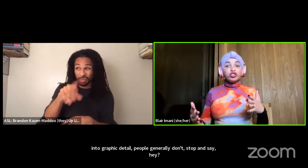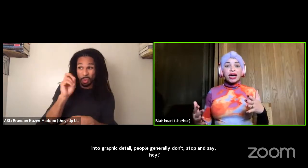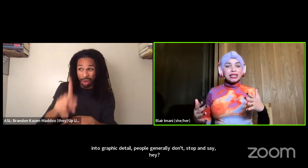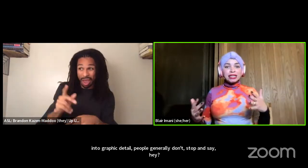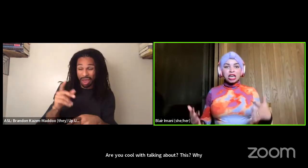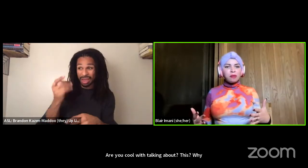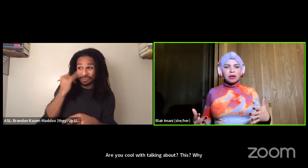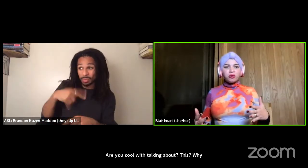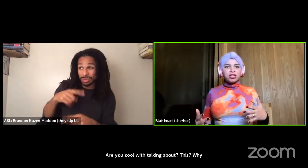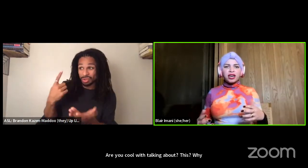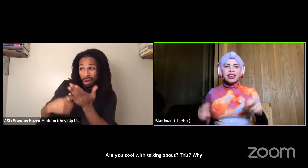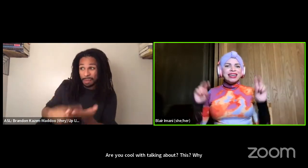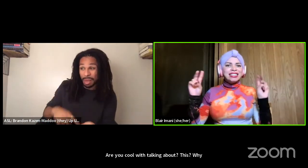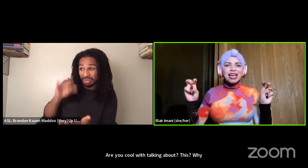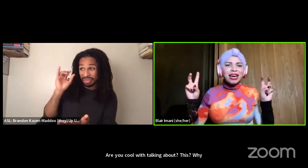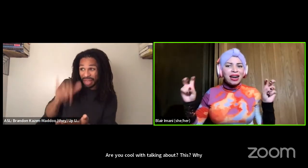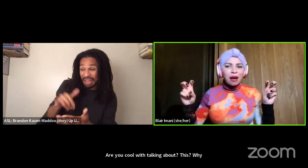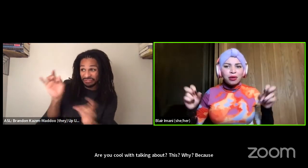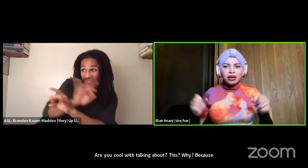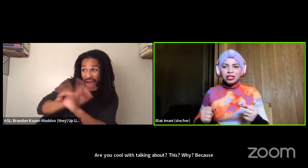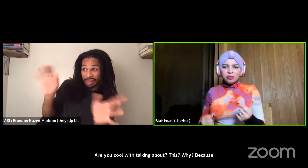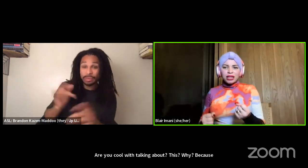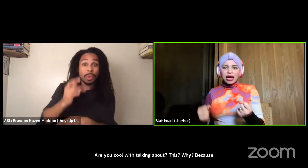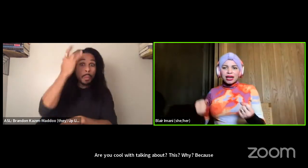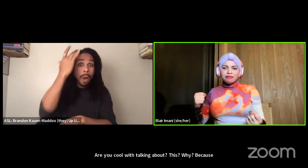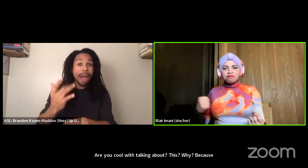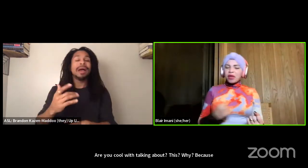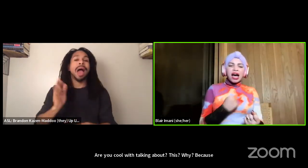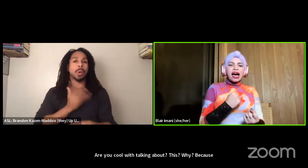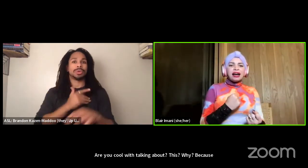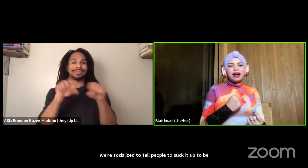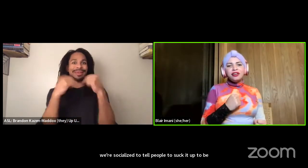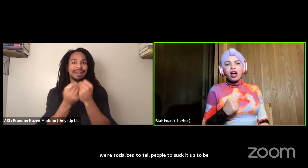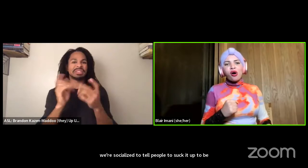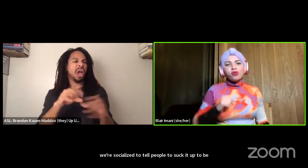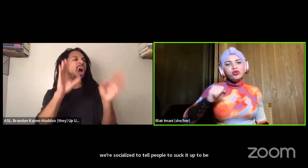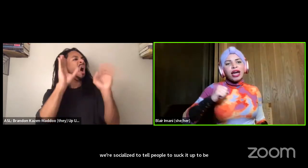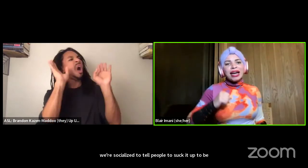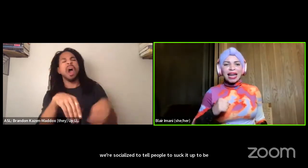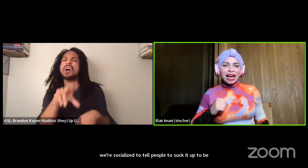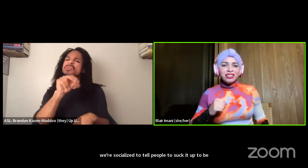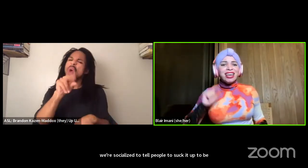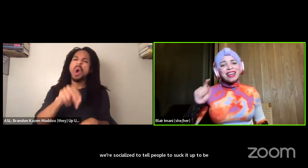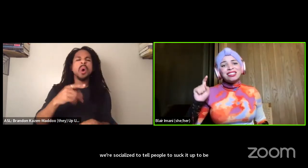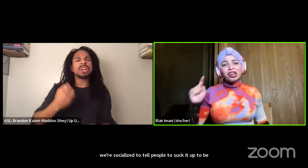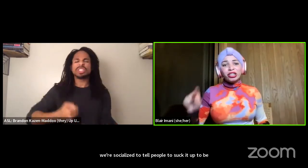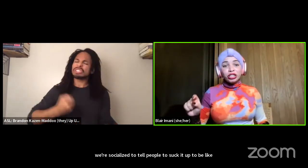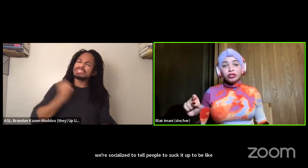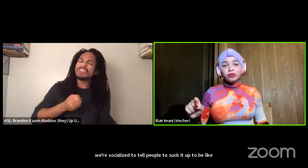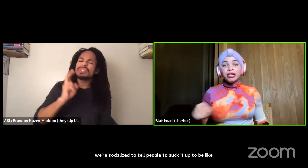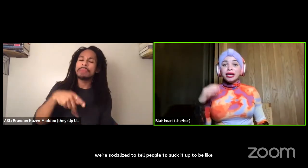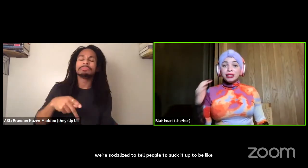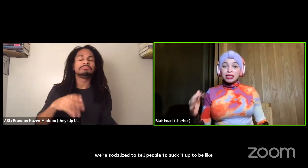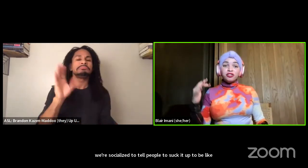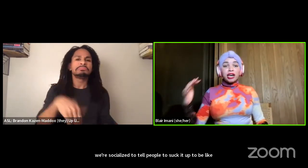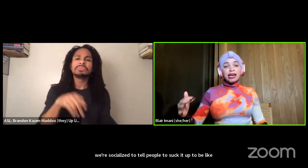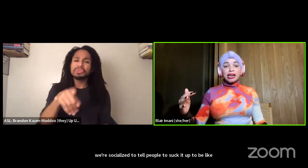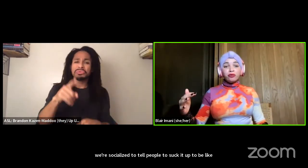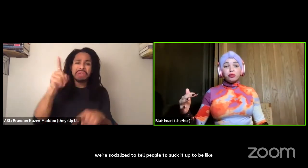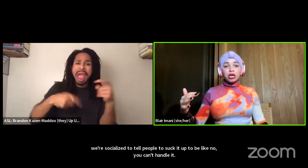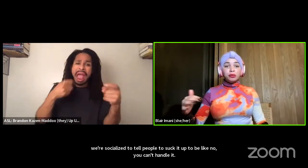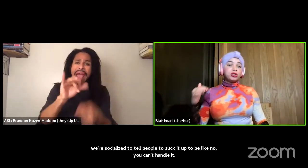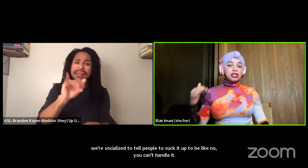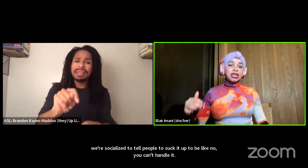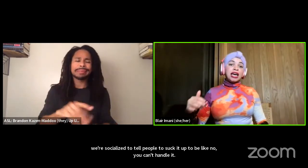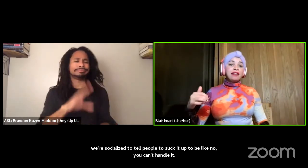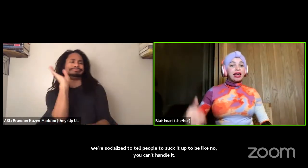Because we're socialized to tell people to suck it up, to be like, no, you can't handle it, that's on you. Instead of